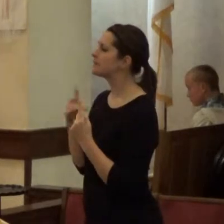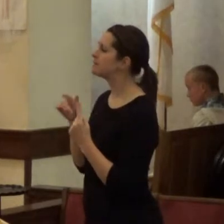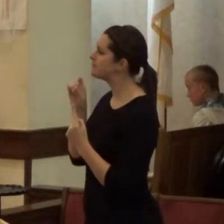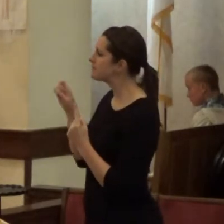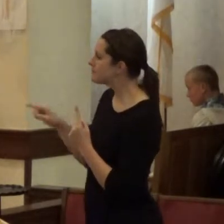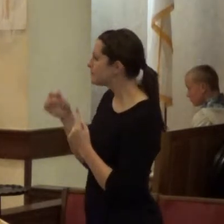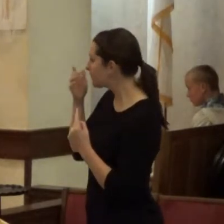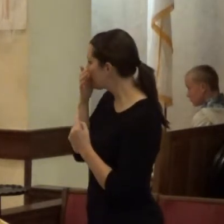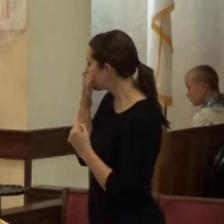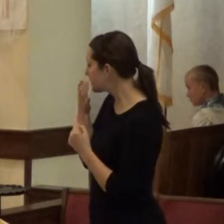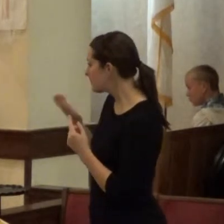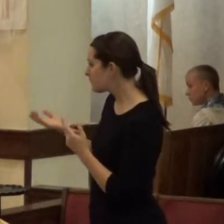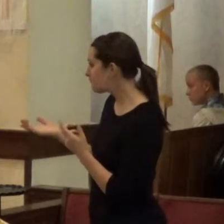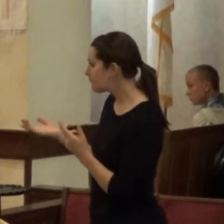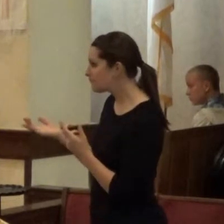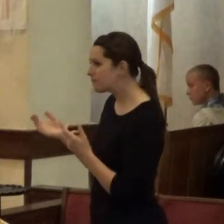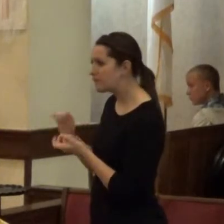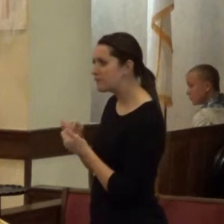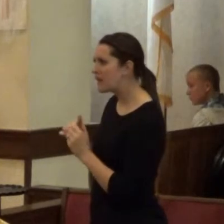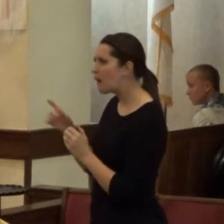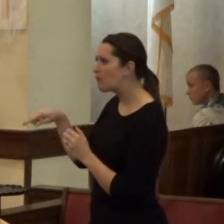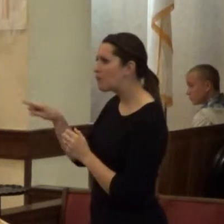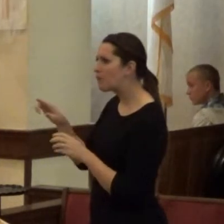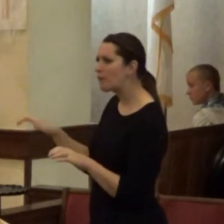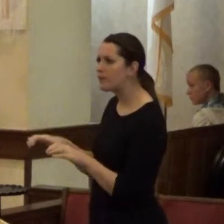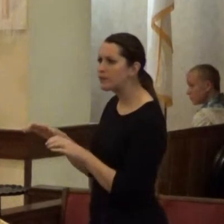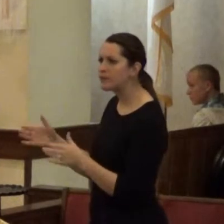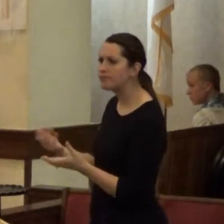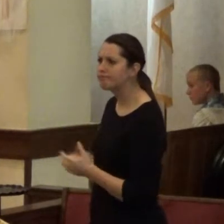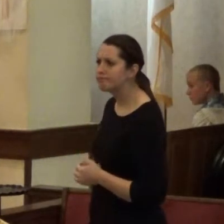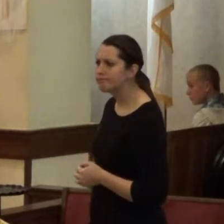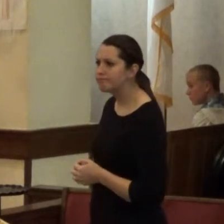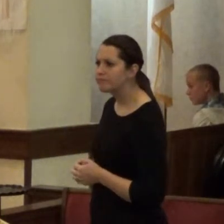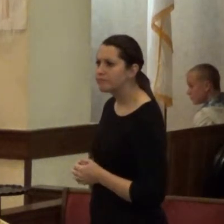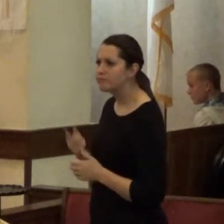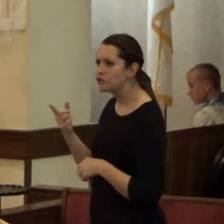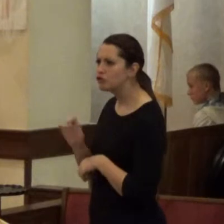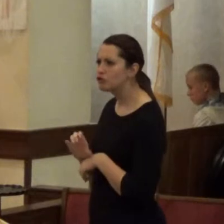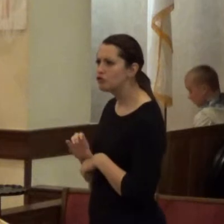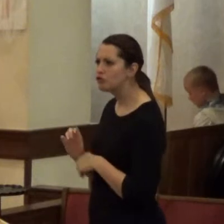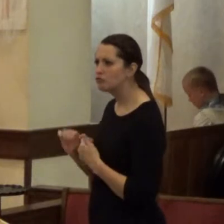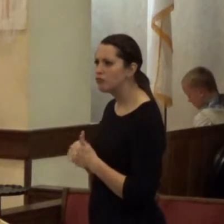me, well, how are they doing over there at church?